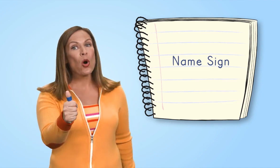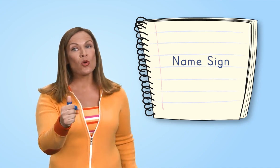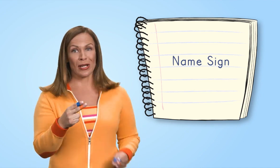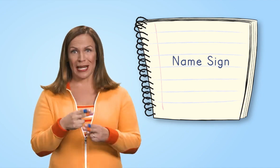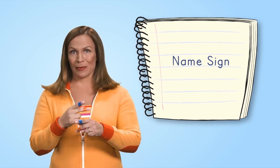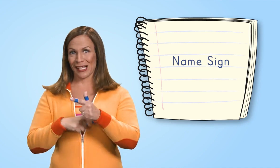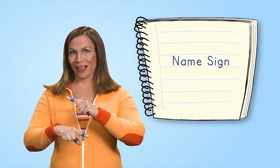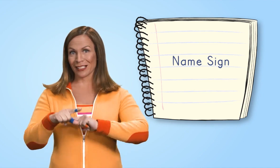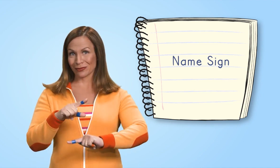own name sign.